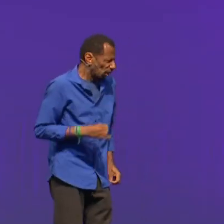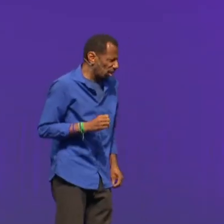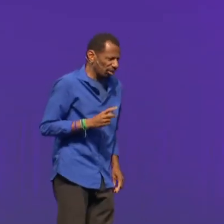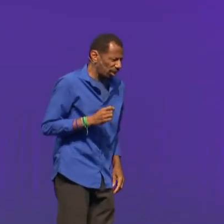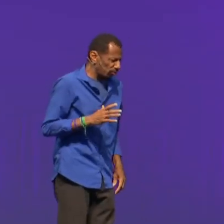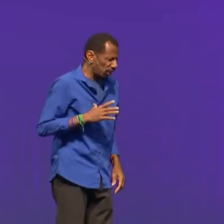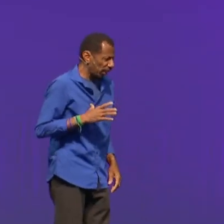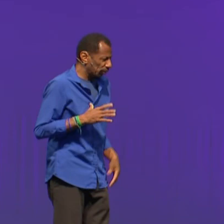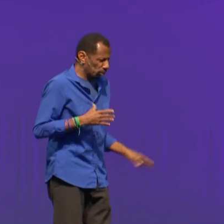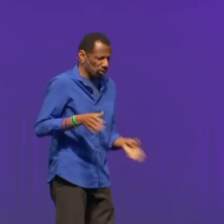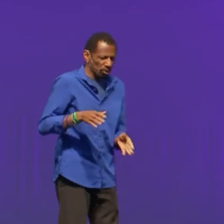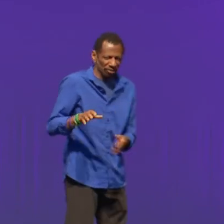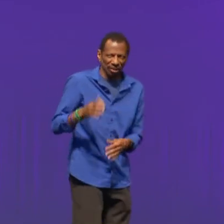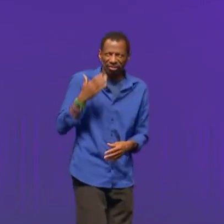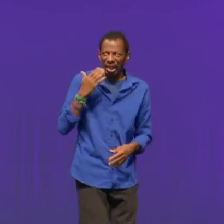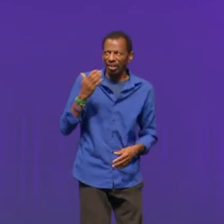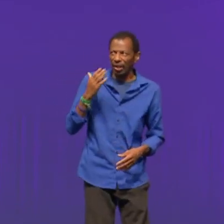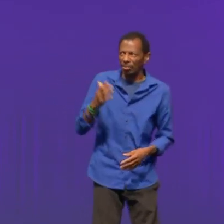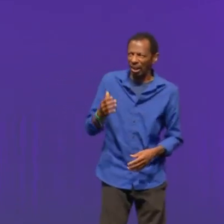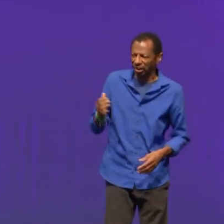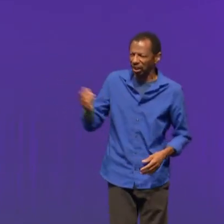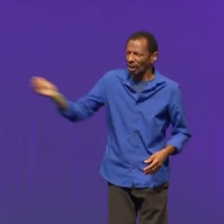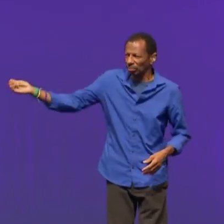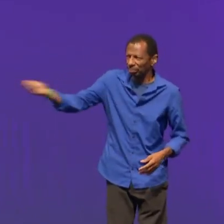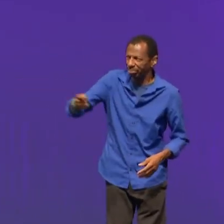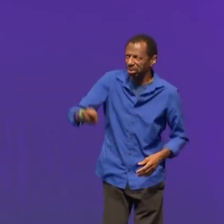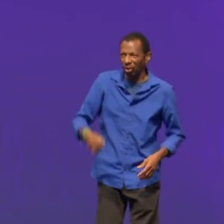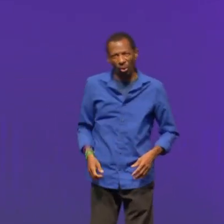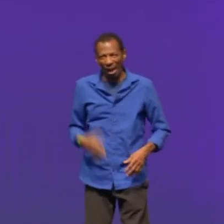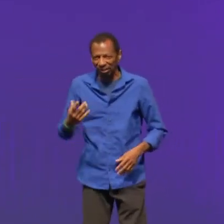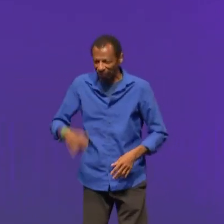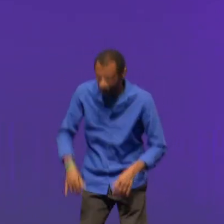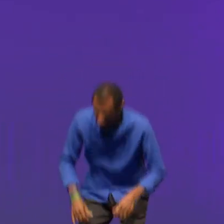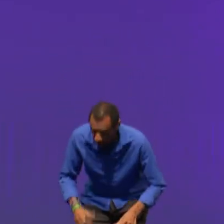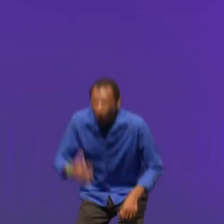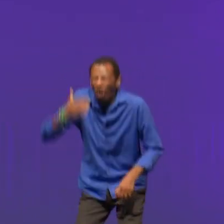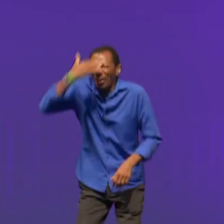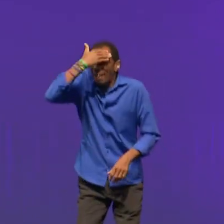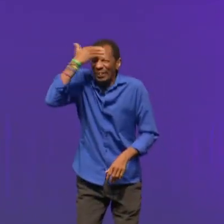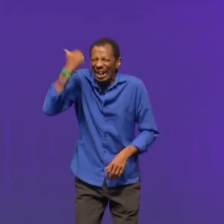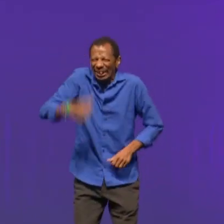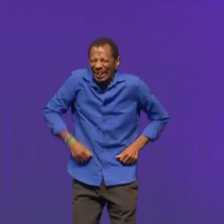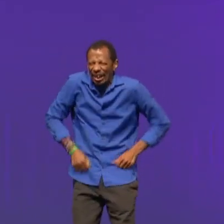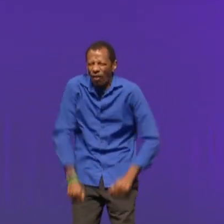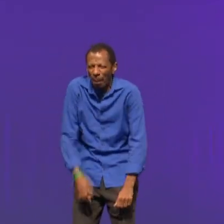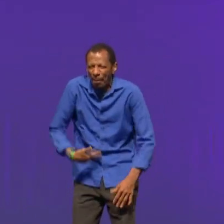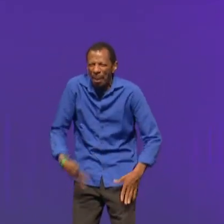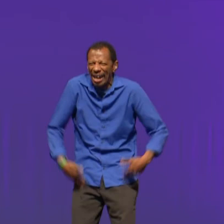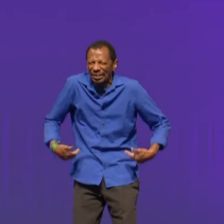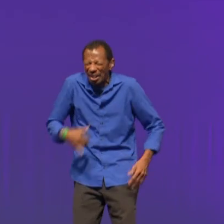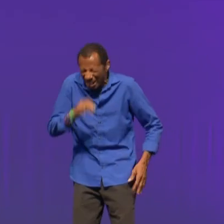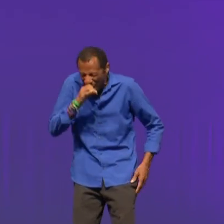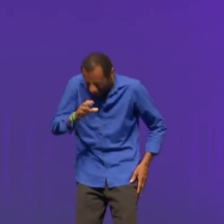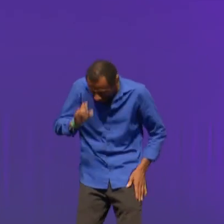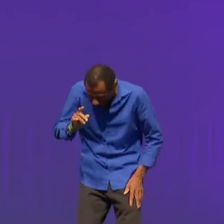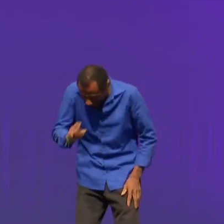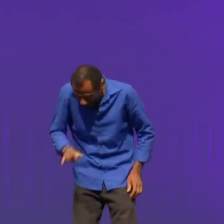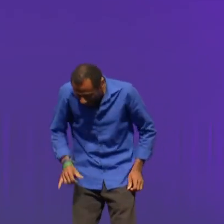Okay, fine. Move. Thank you very much. Oh, well. Oh, I forgot to take off my paint.